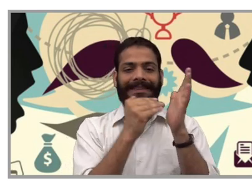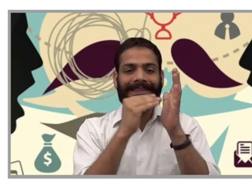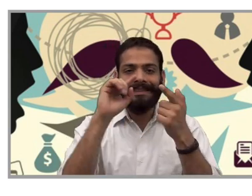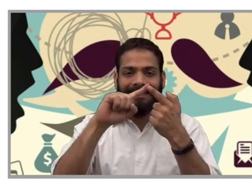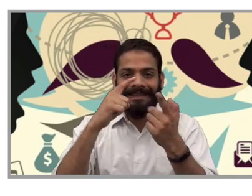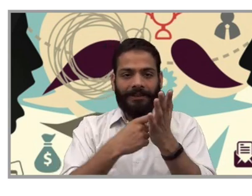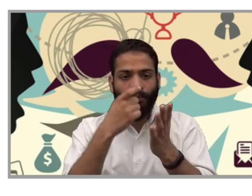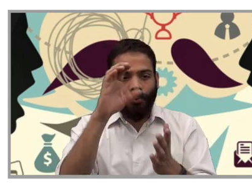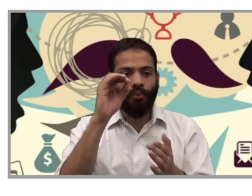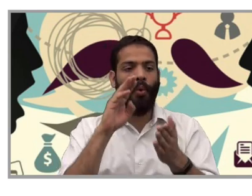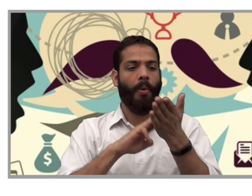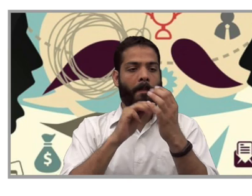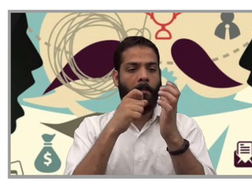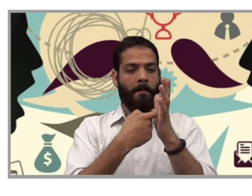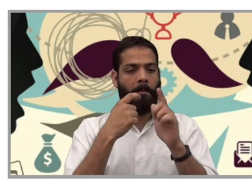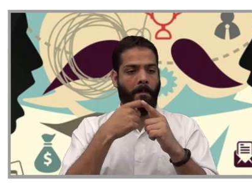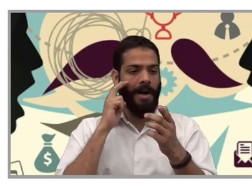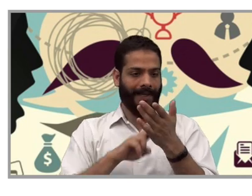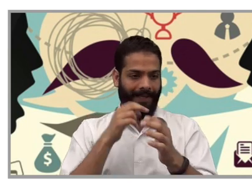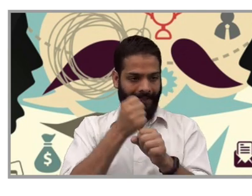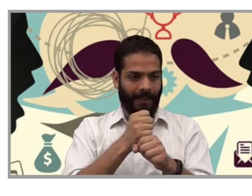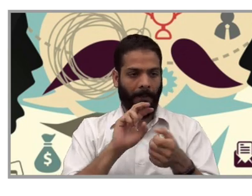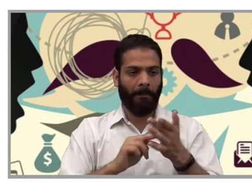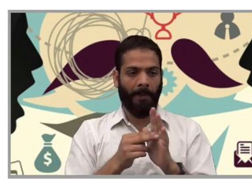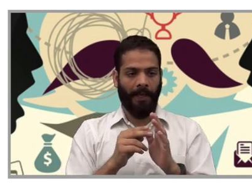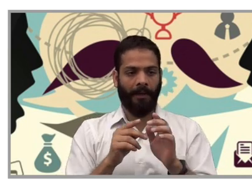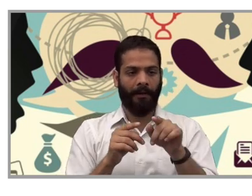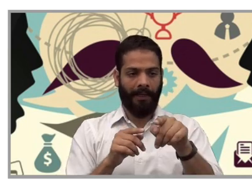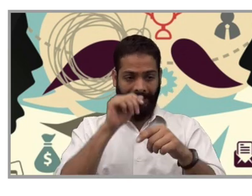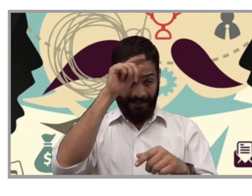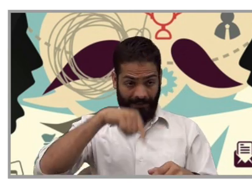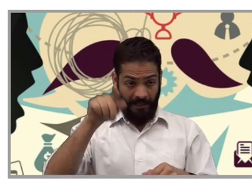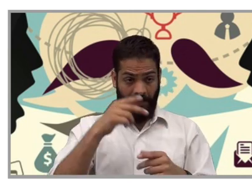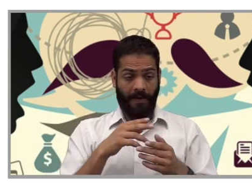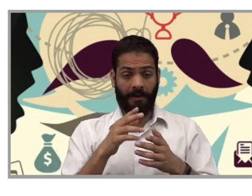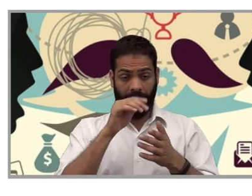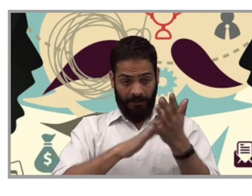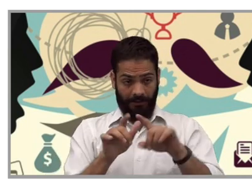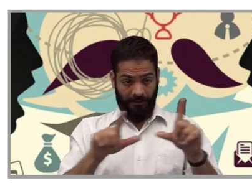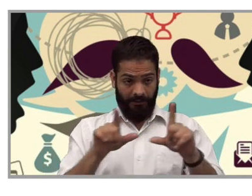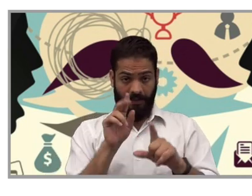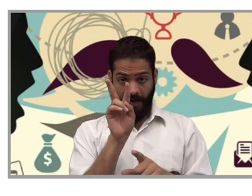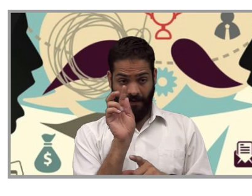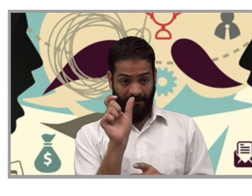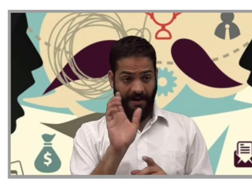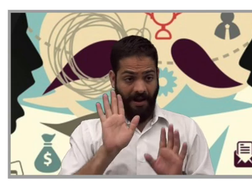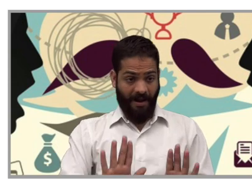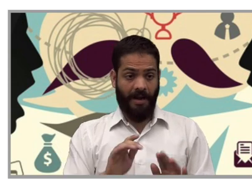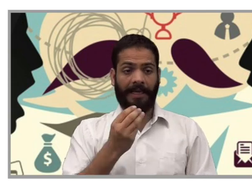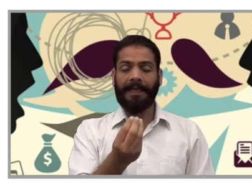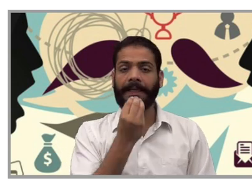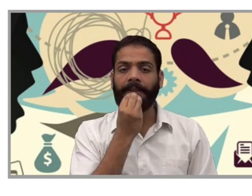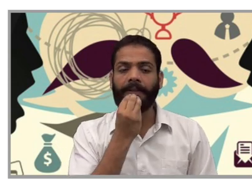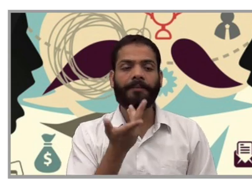In Indian sign language, verbs like eat, like, sing, walk, dance are articulated